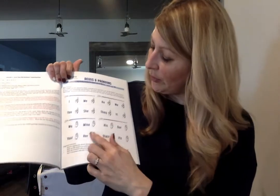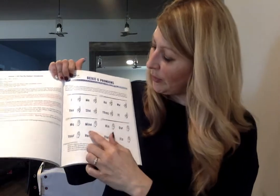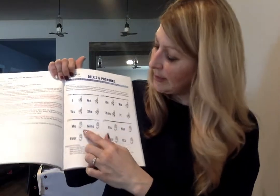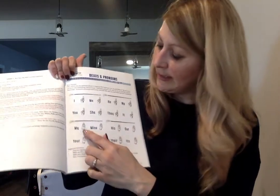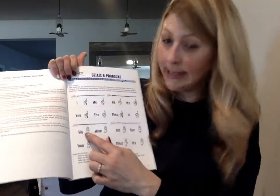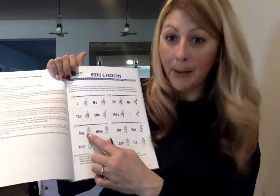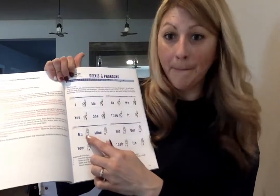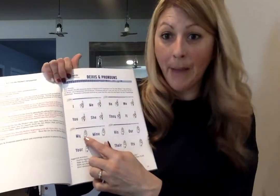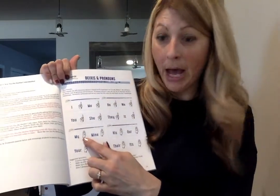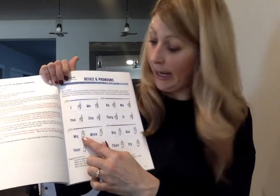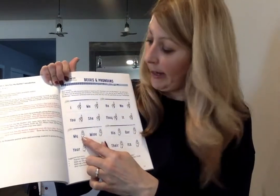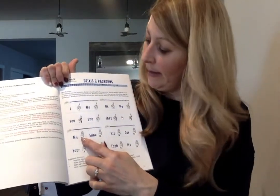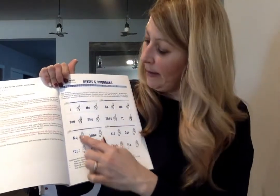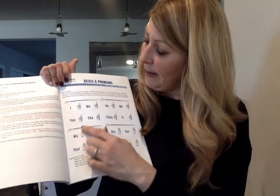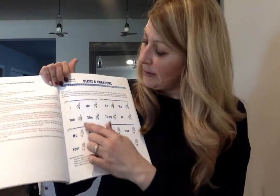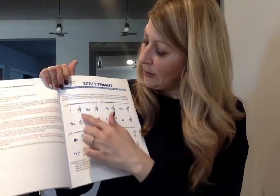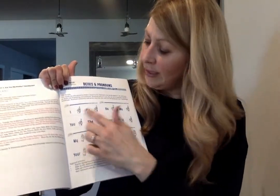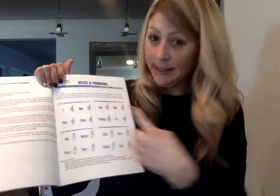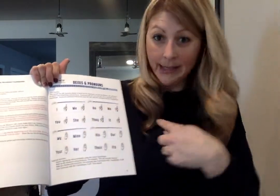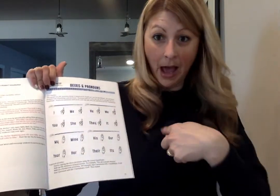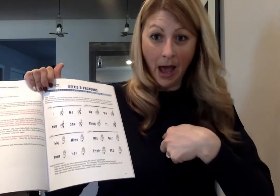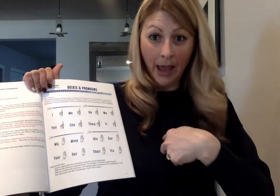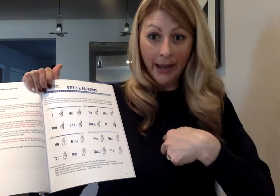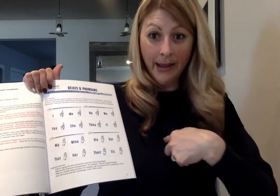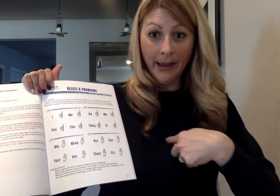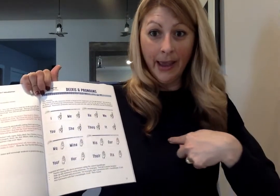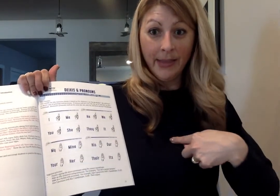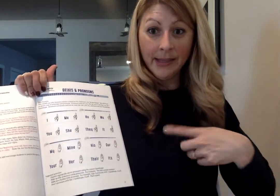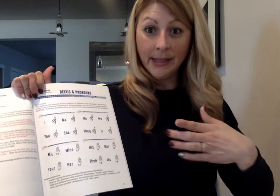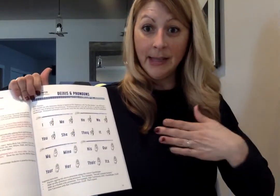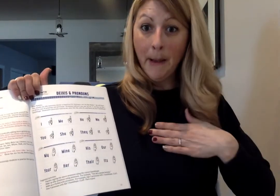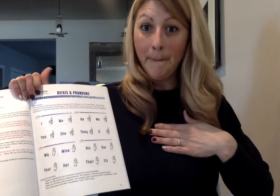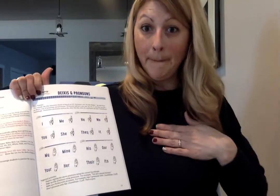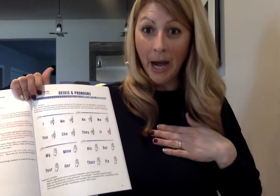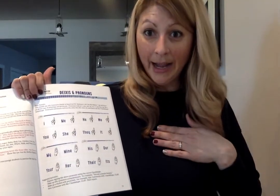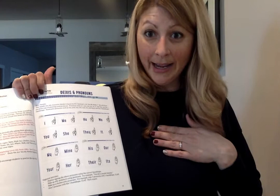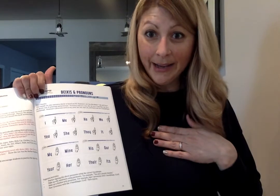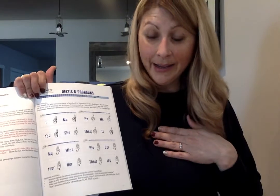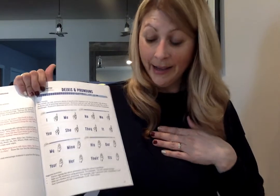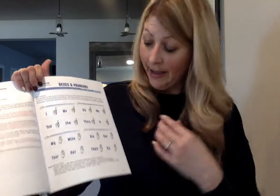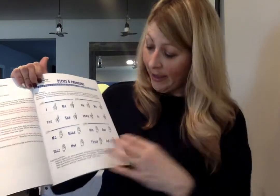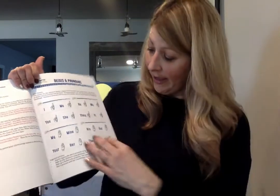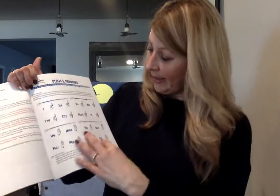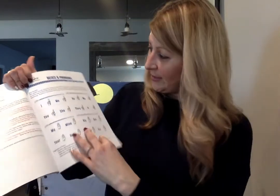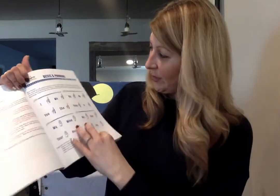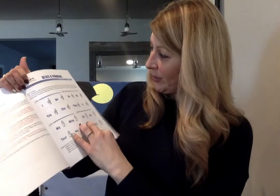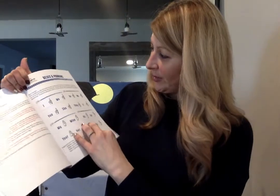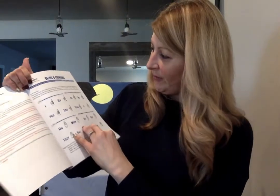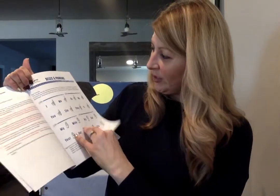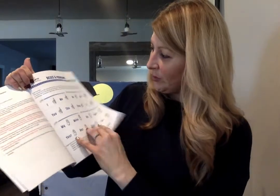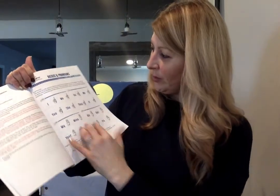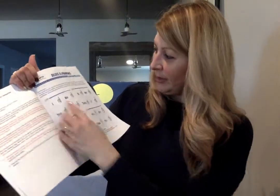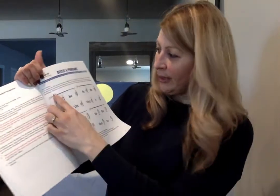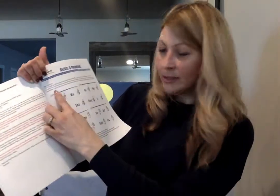notice it says my. So this is I, and this is my. And so there's a visual. Here's a